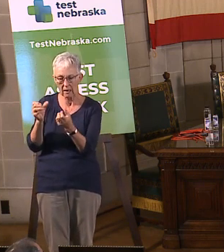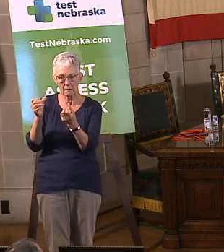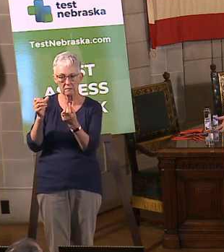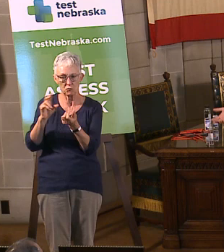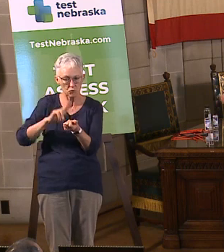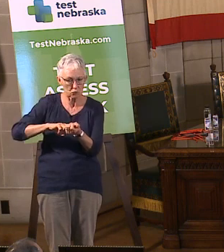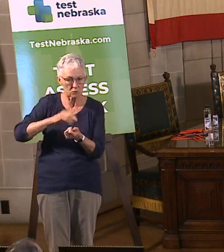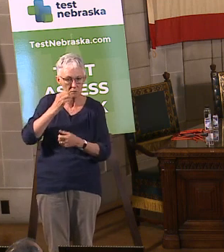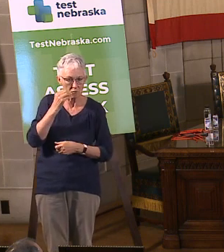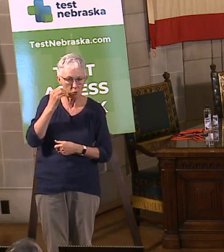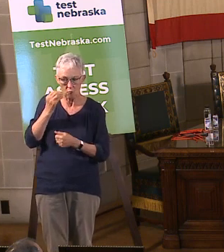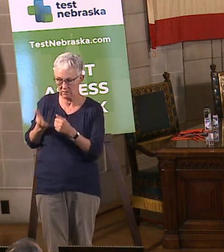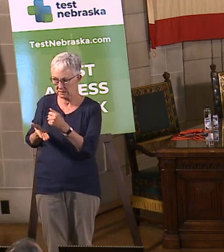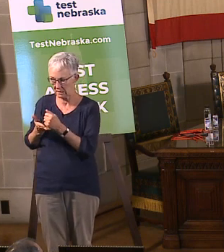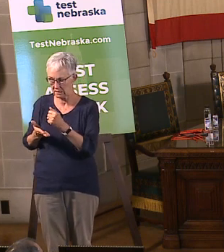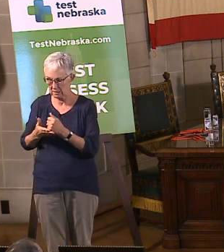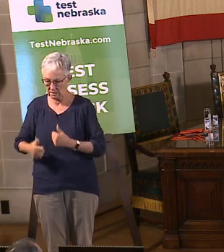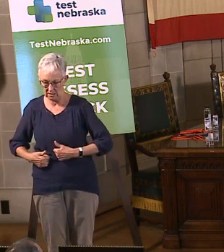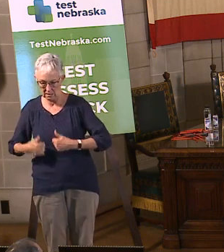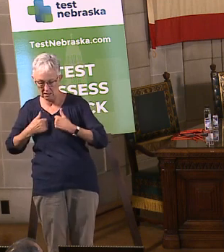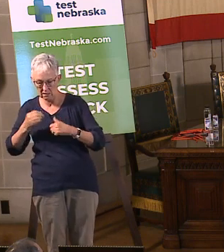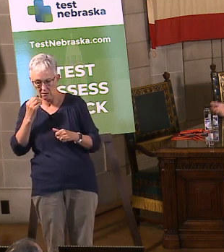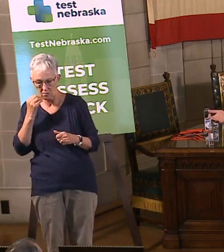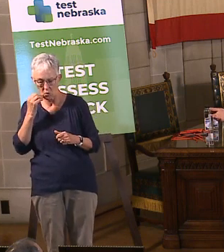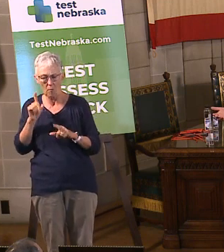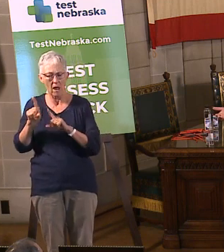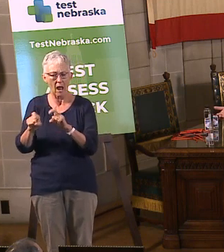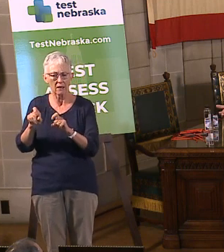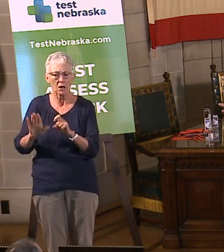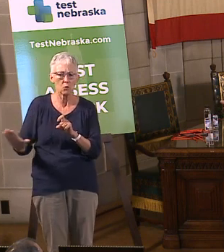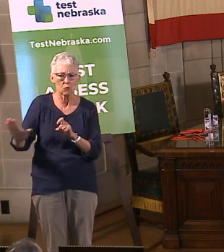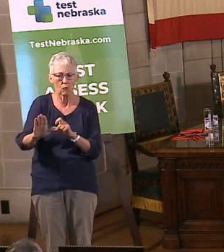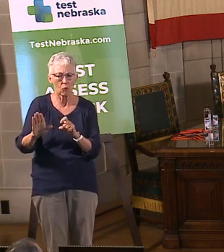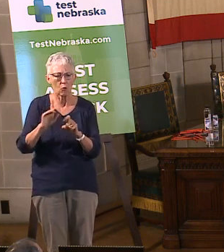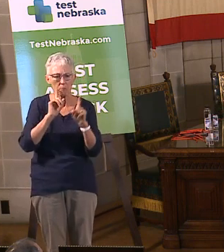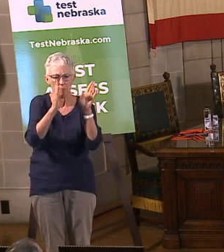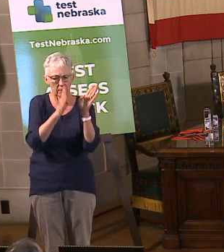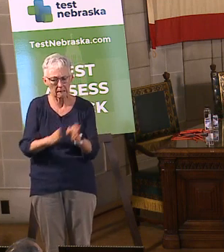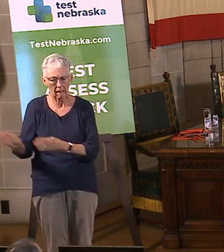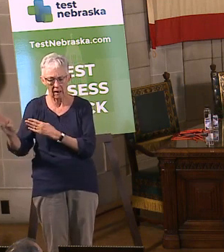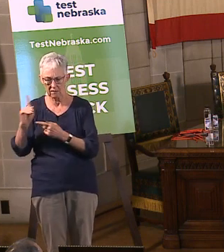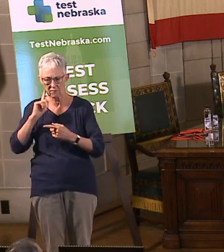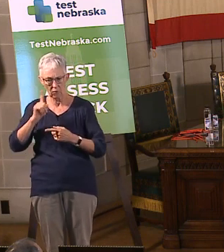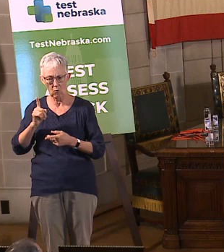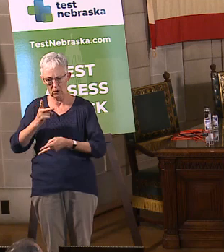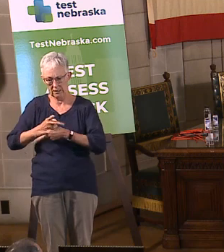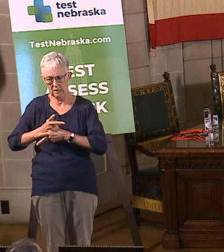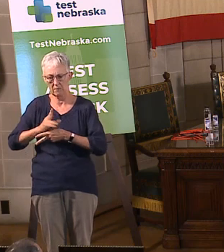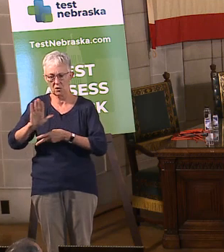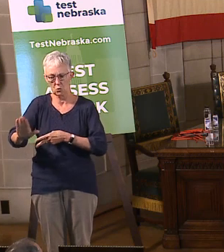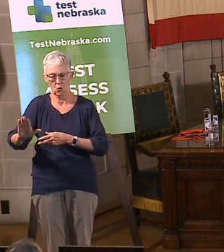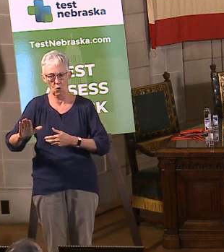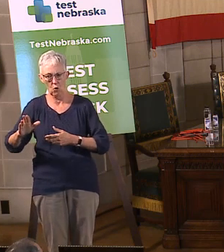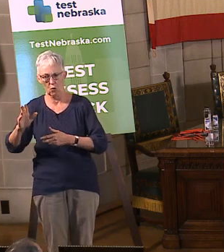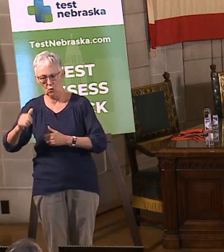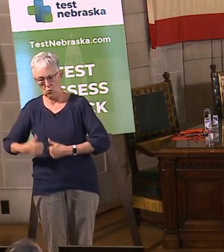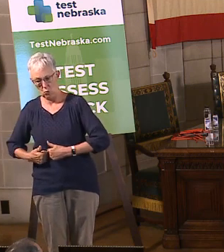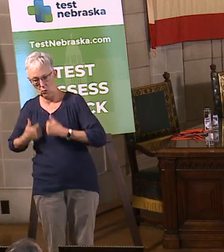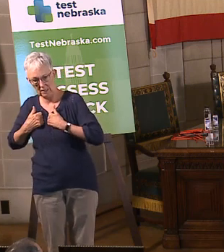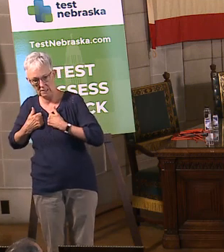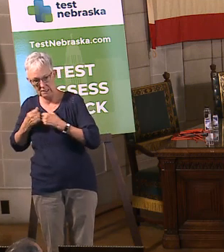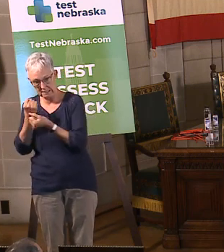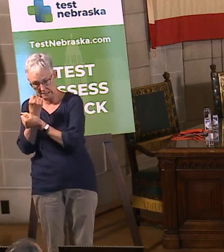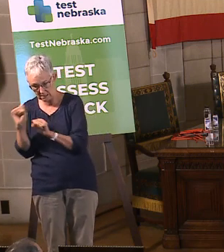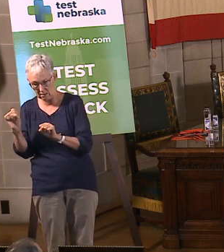going to be for how they're going to continue to manage this through the rest of the year to be able to make sure they're keeping the health and safety of